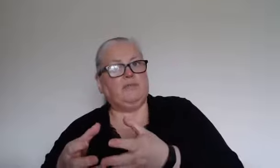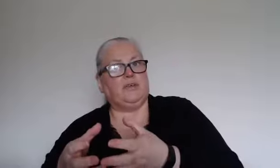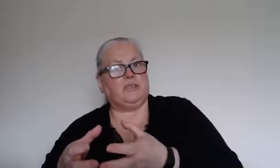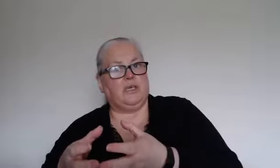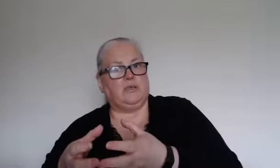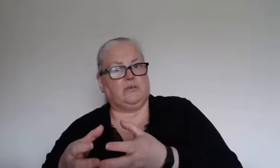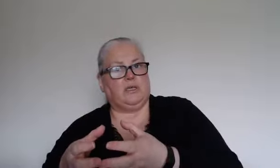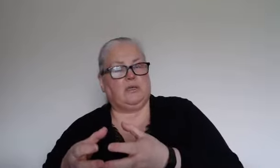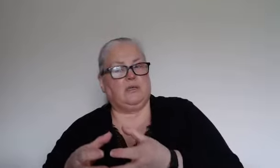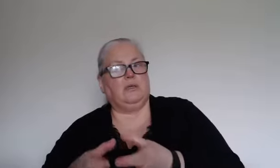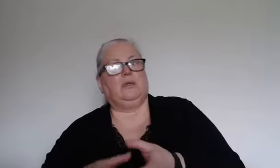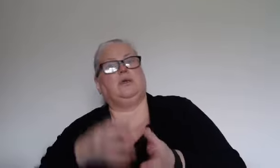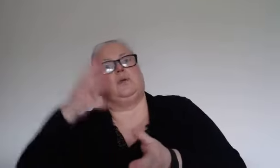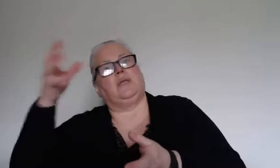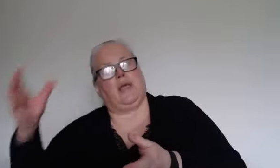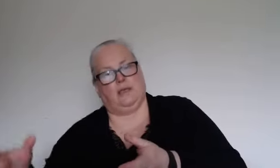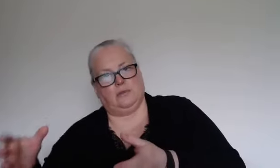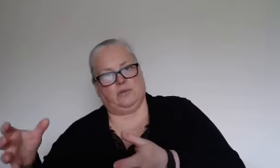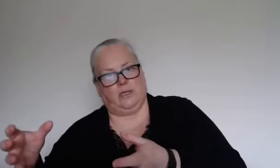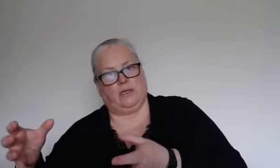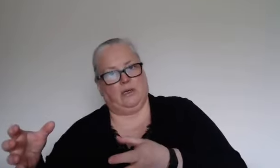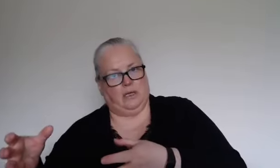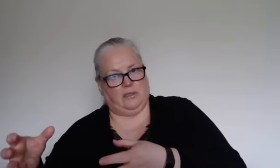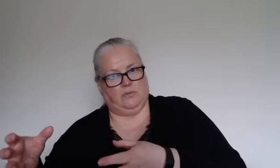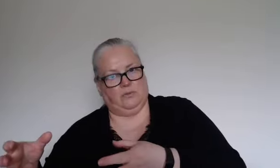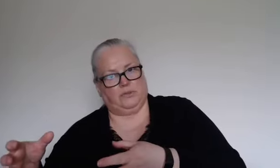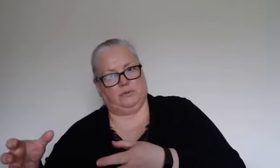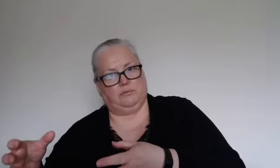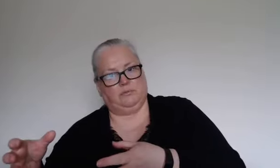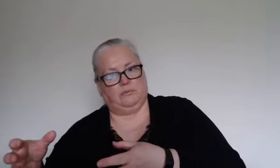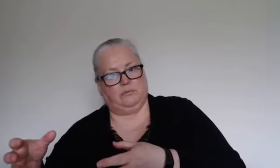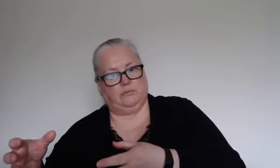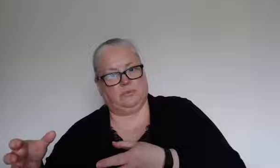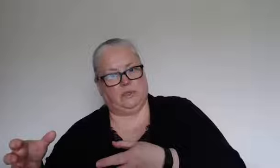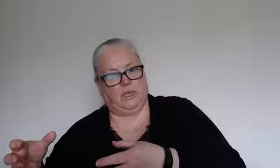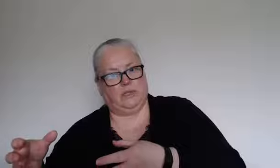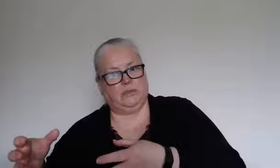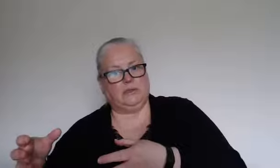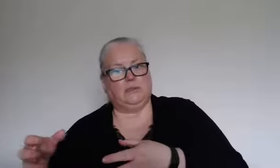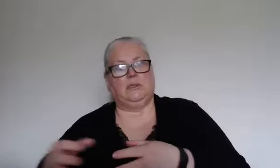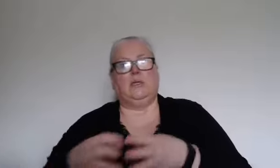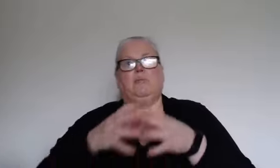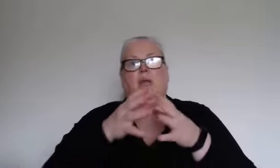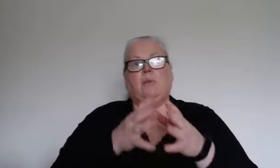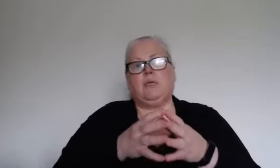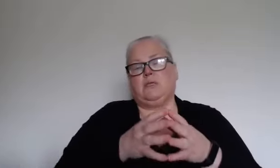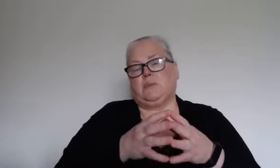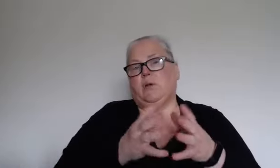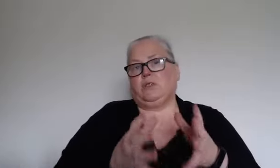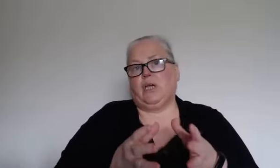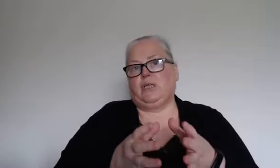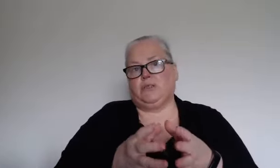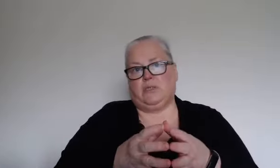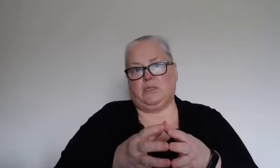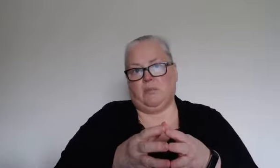or tea you drink, you will then drink a glass of water. Okay? Maybe the small change you need to